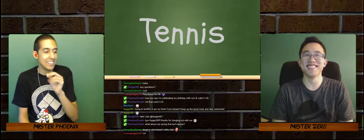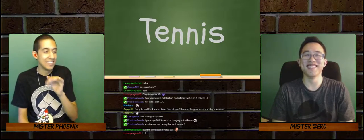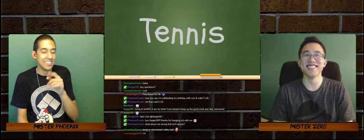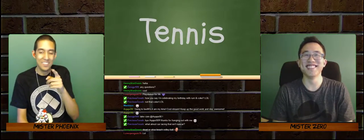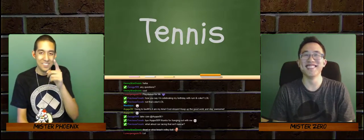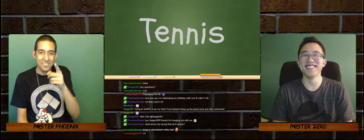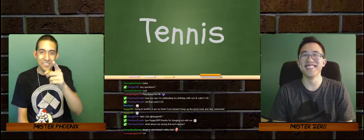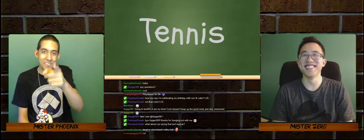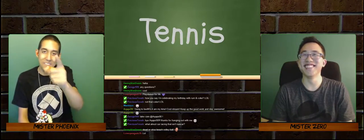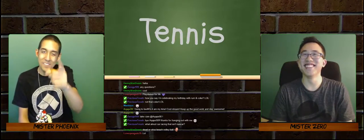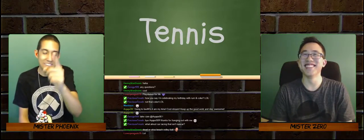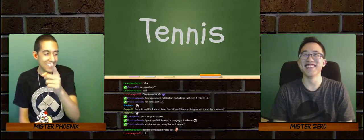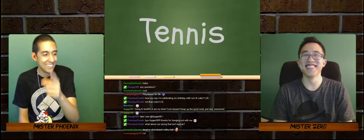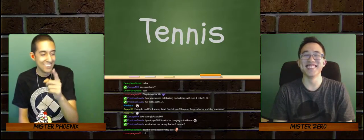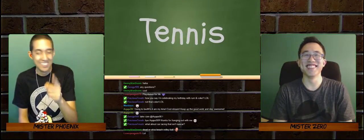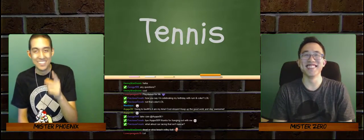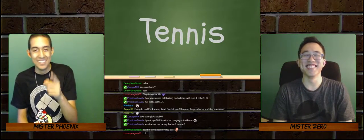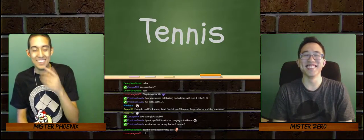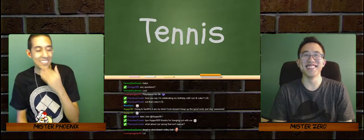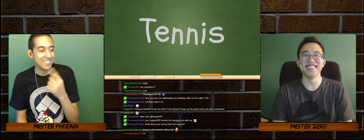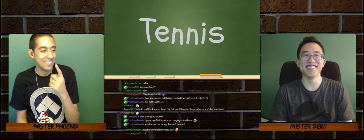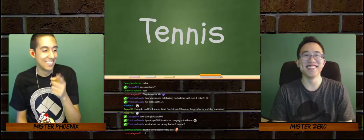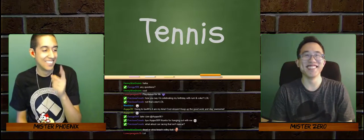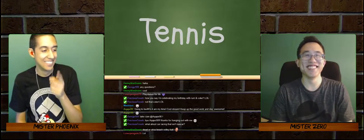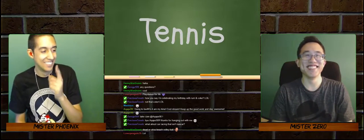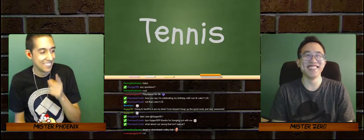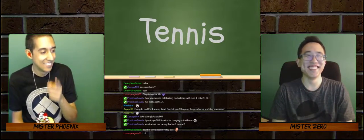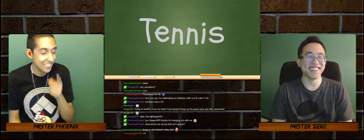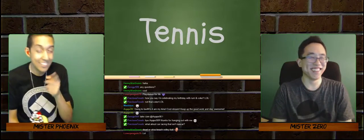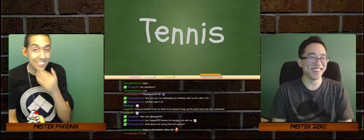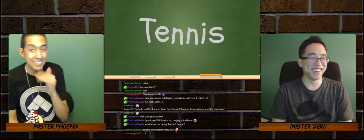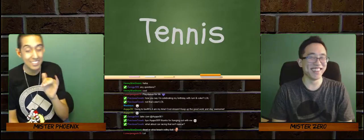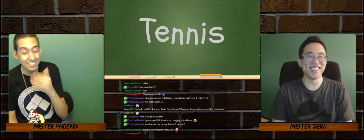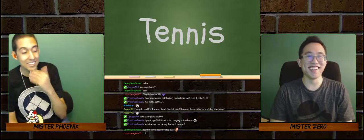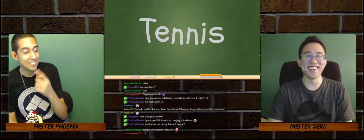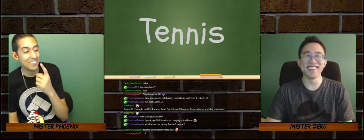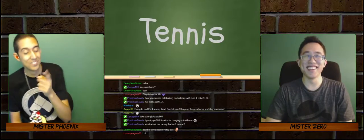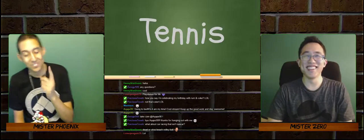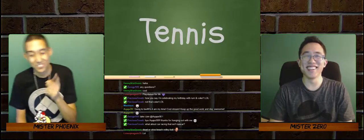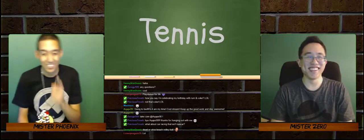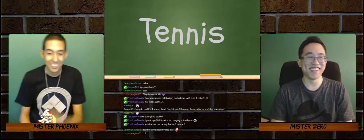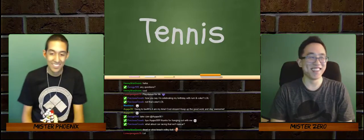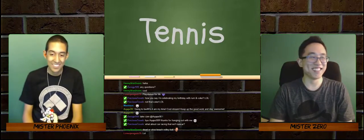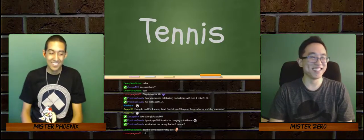Denny. Woo! That's a good one. That's a good one.